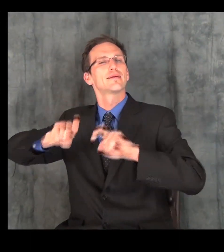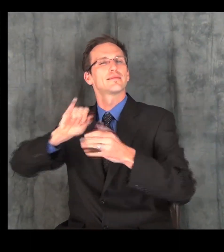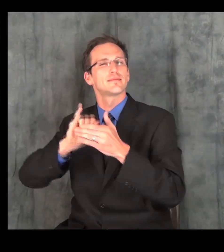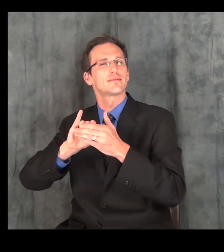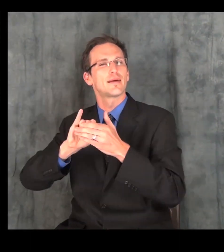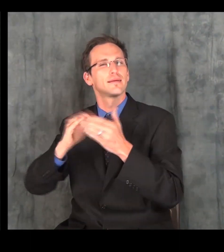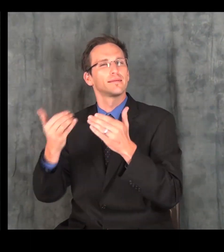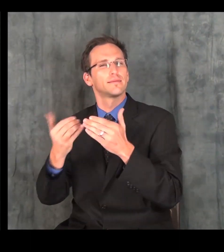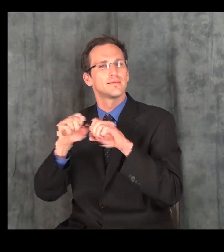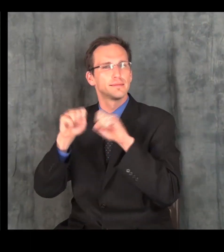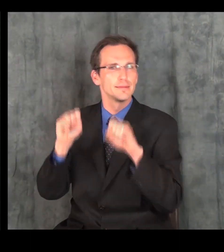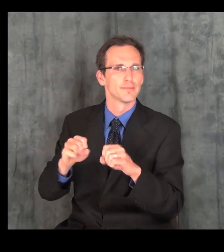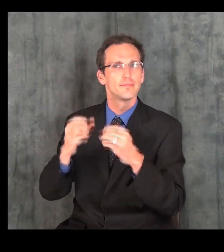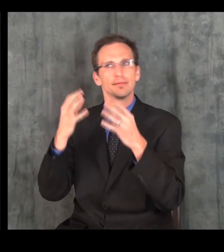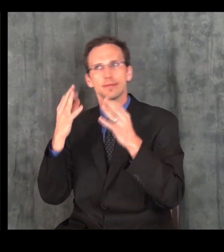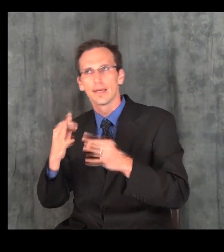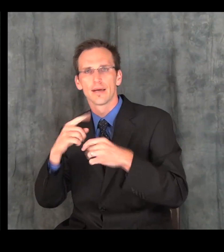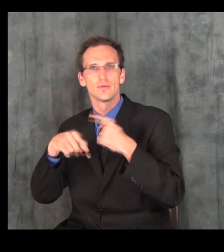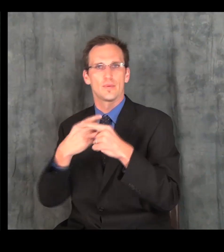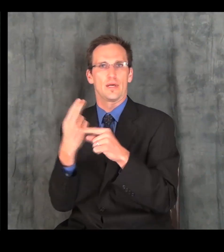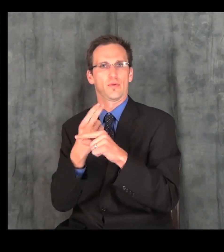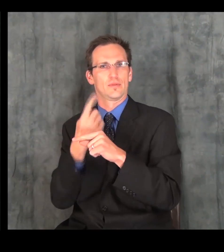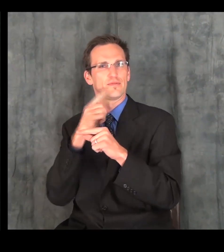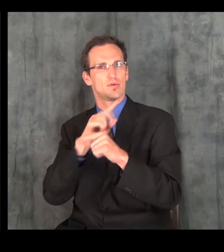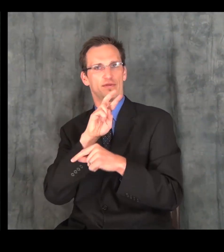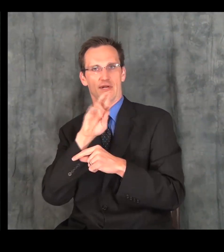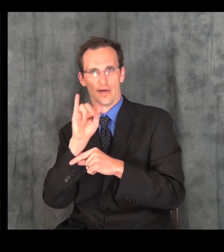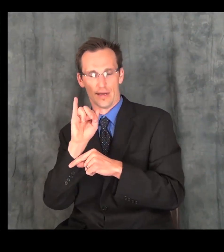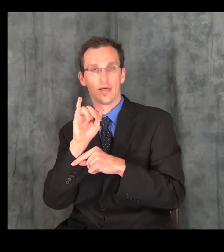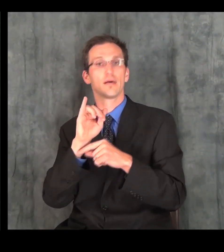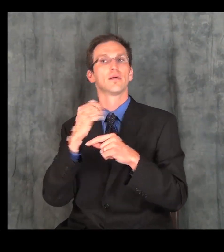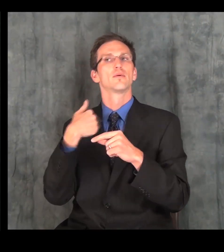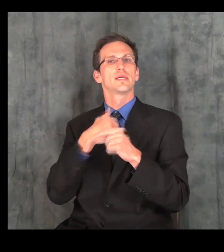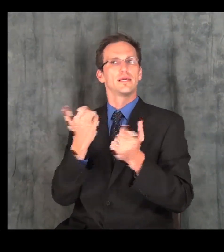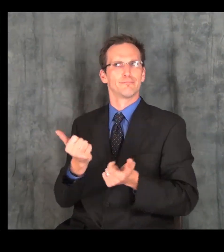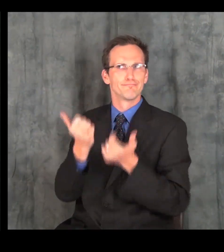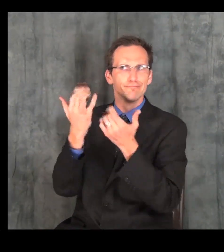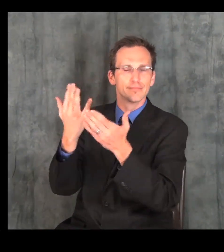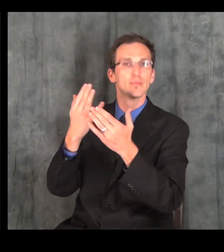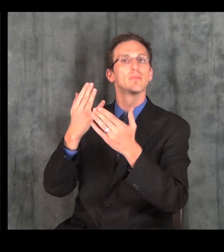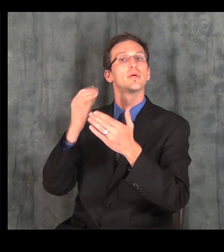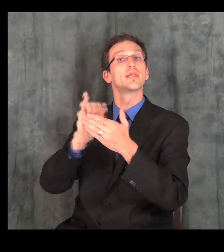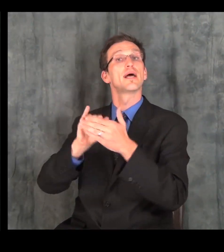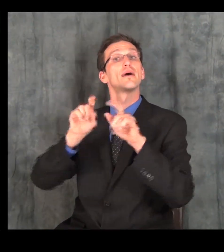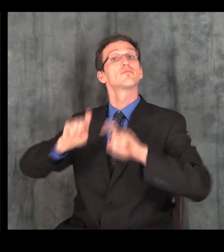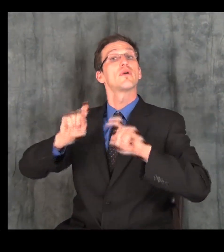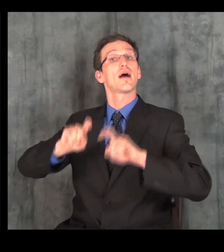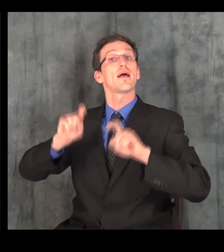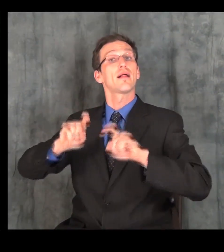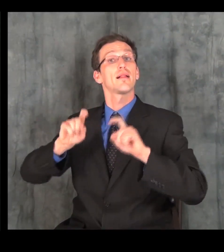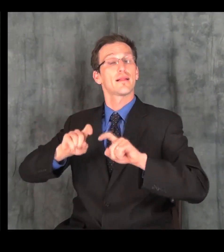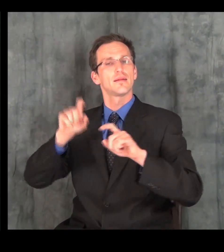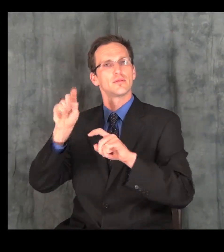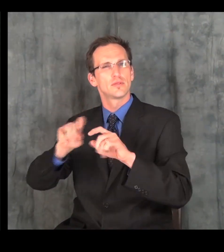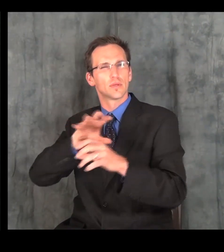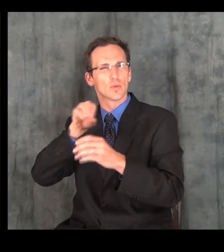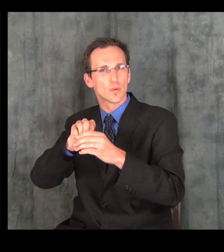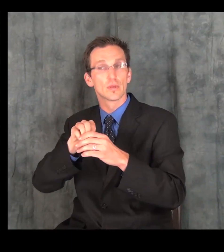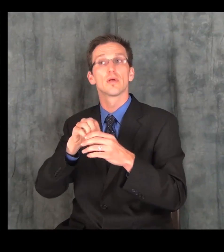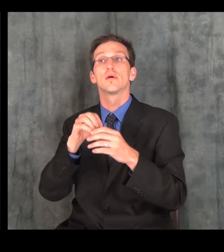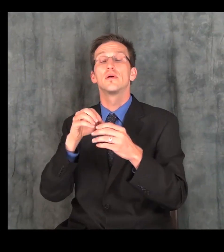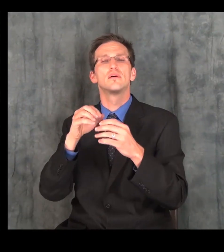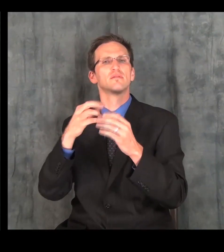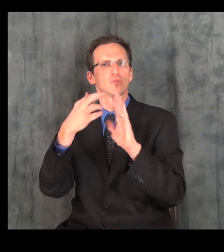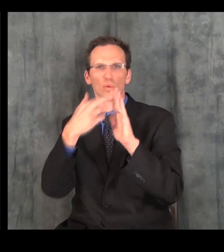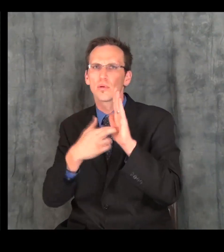policy around what the trials should encompass. So we said that it shouldn't be used for hearings of more than 15